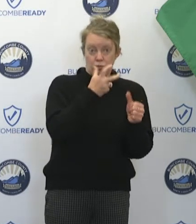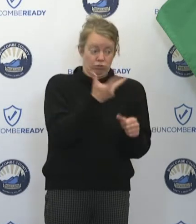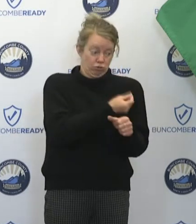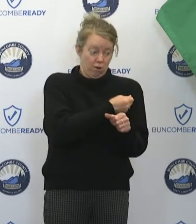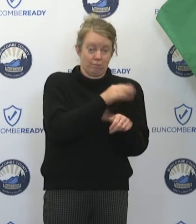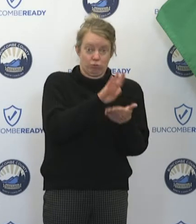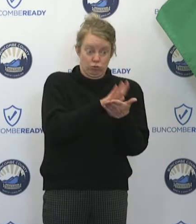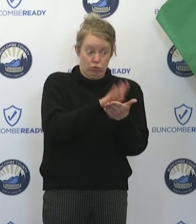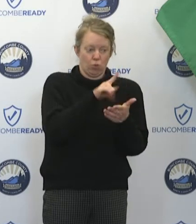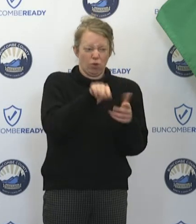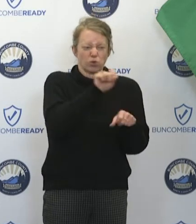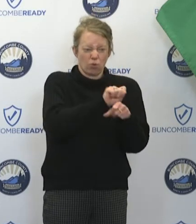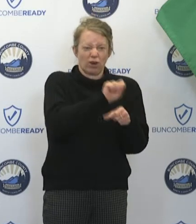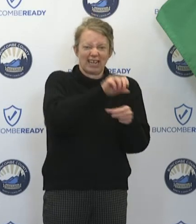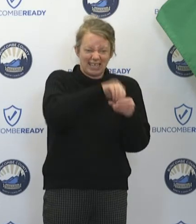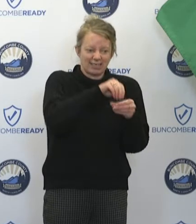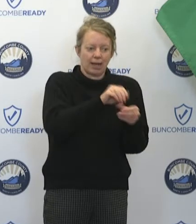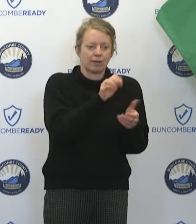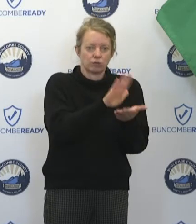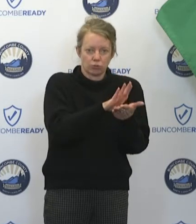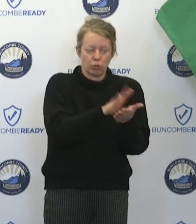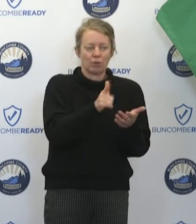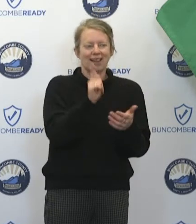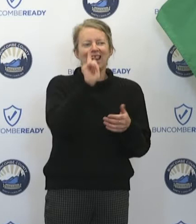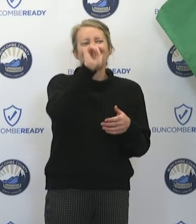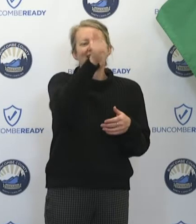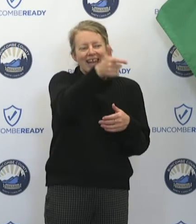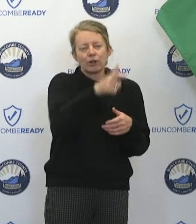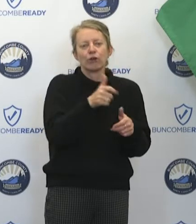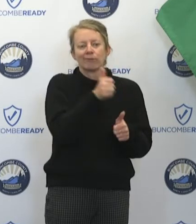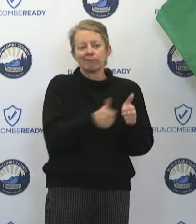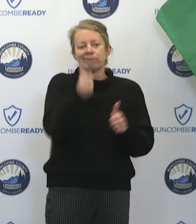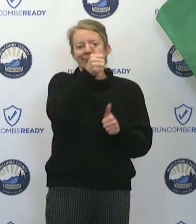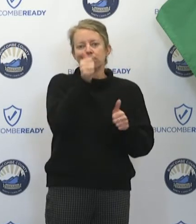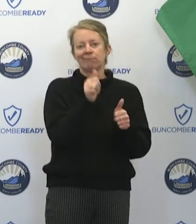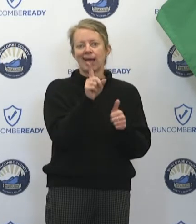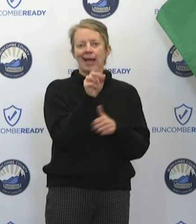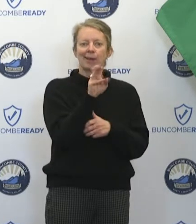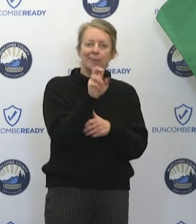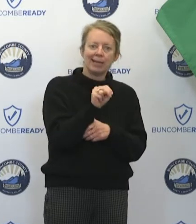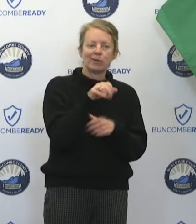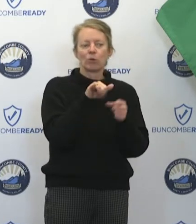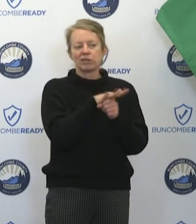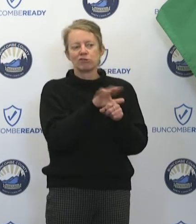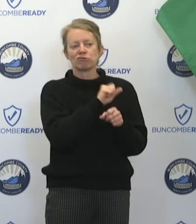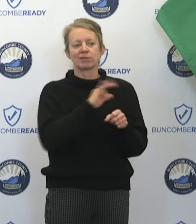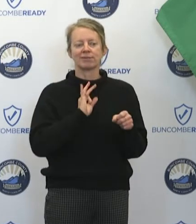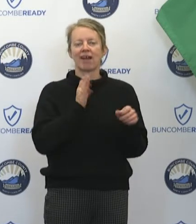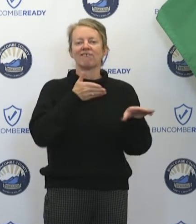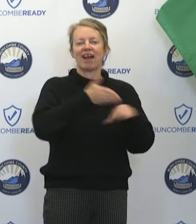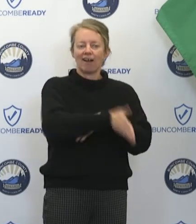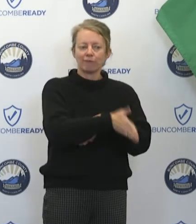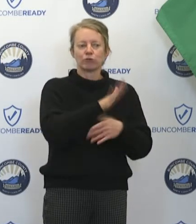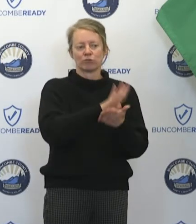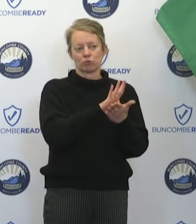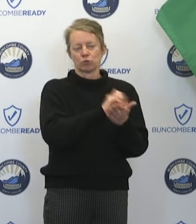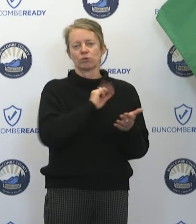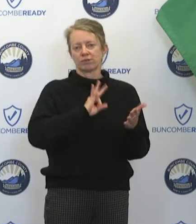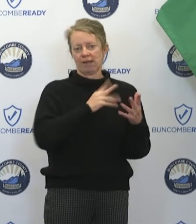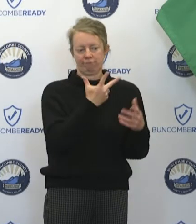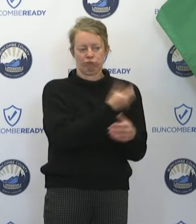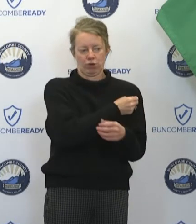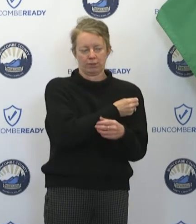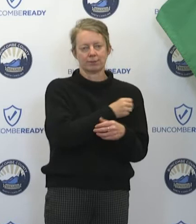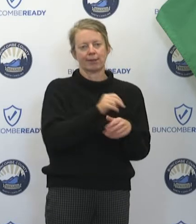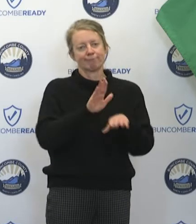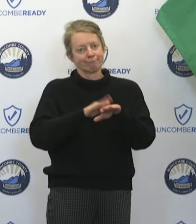and then district or administrative staff after that. Please note that it will take several weeks to complete